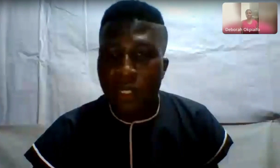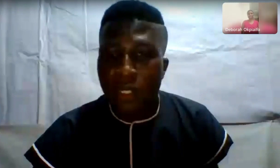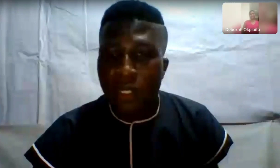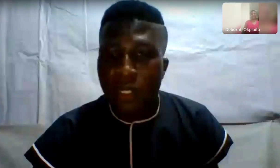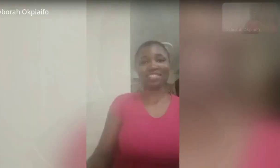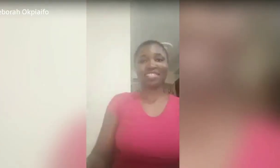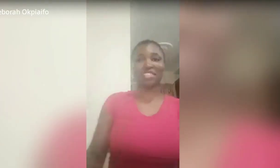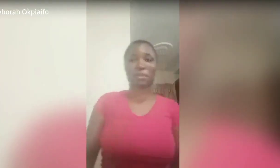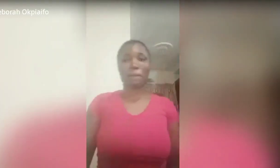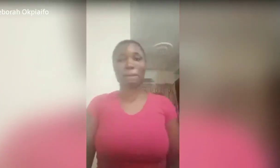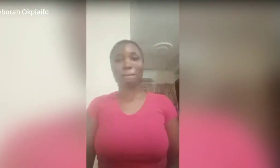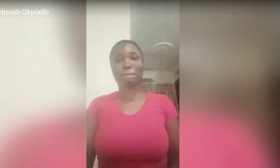V.